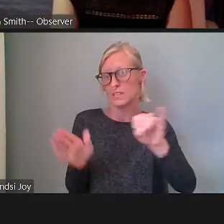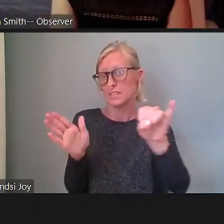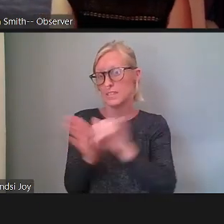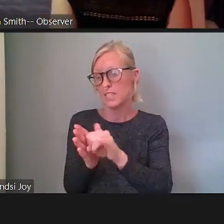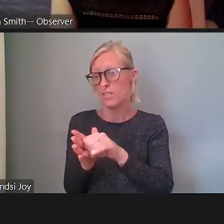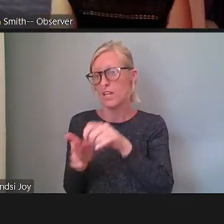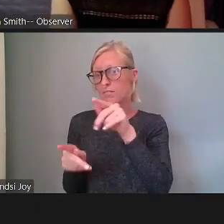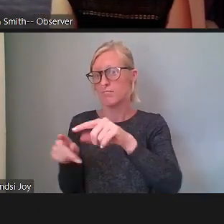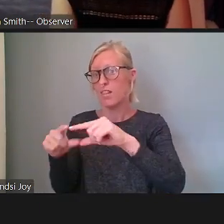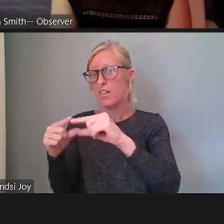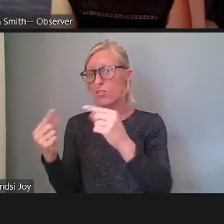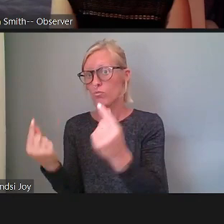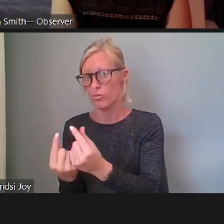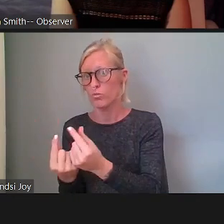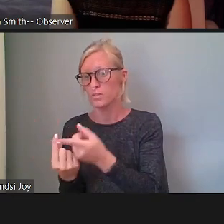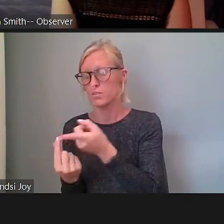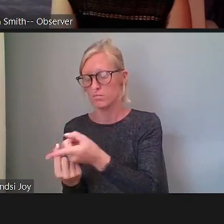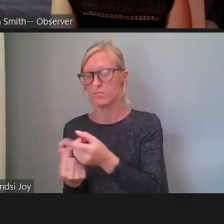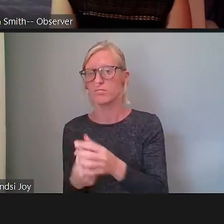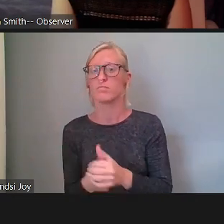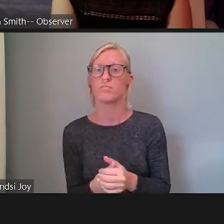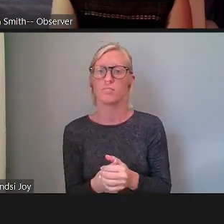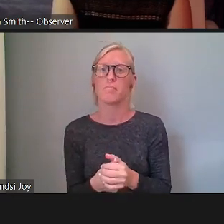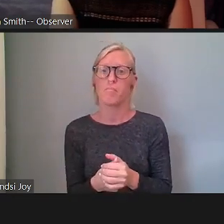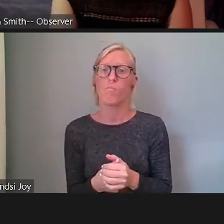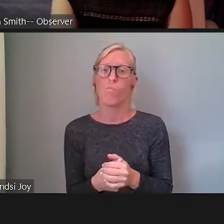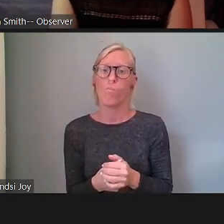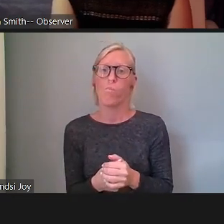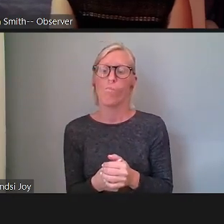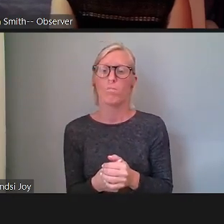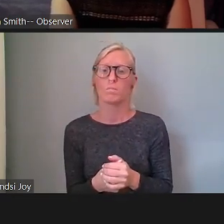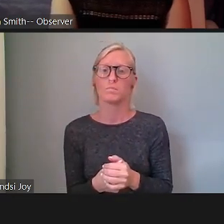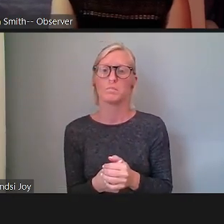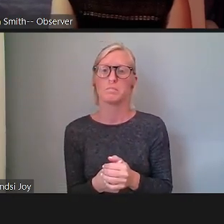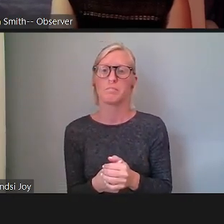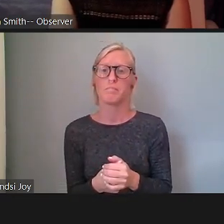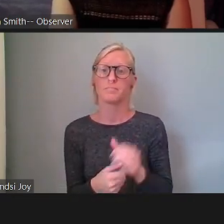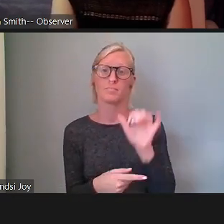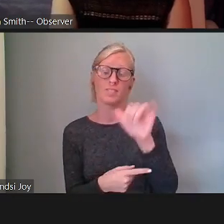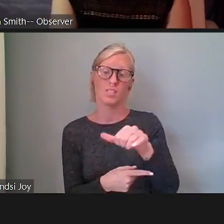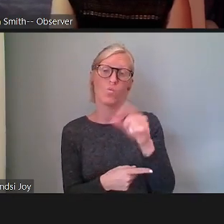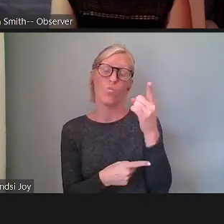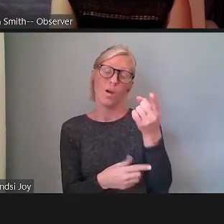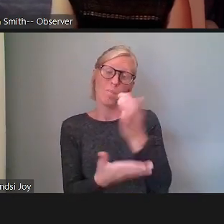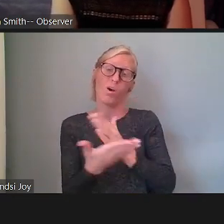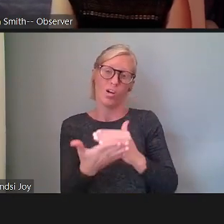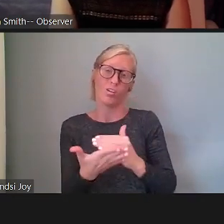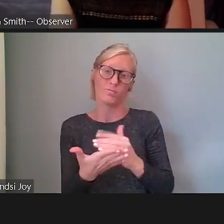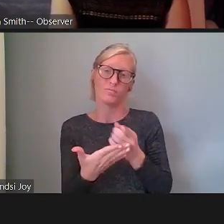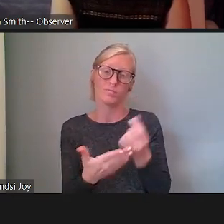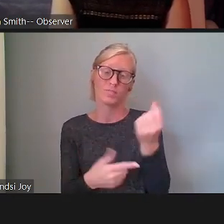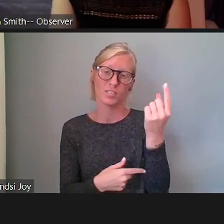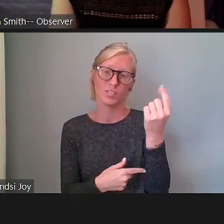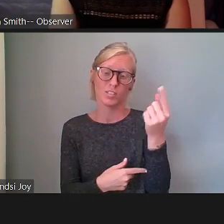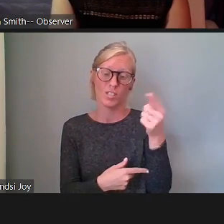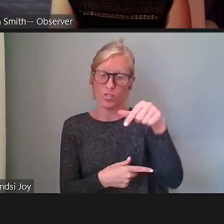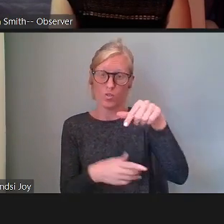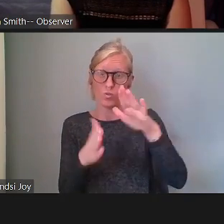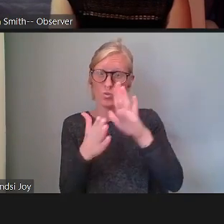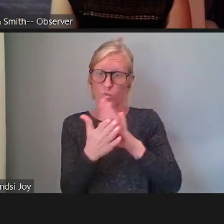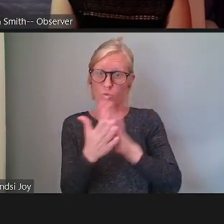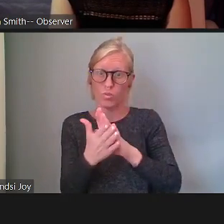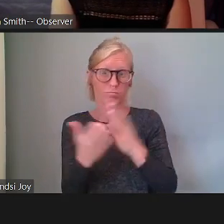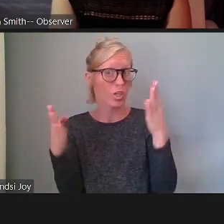be identifying from those groups. So that's one aspect of it. Now, if school's not in session, this is